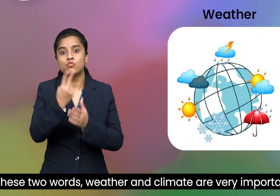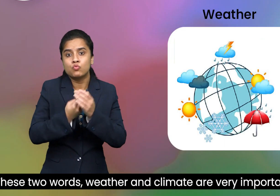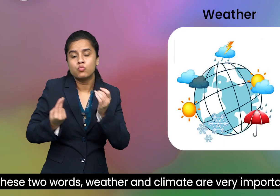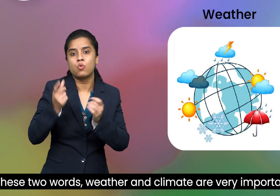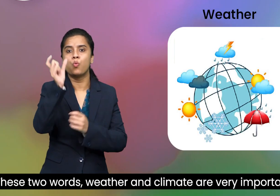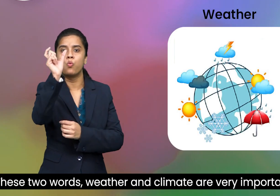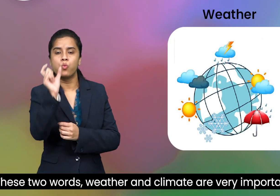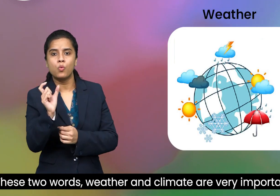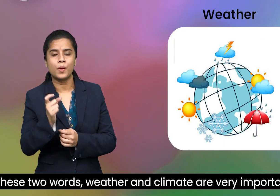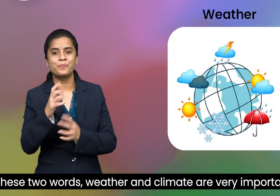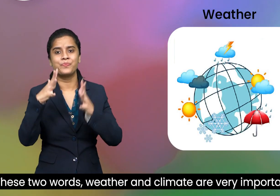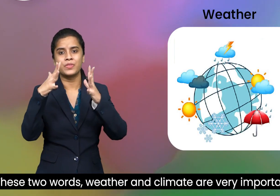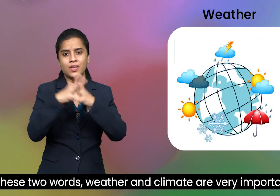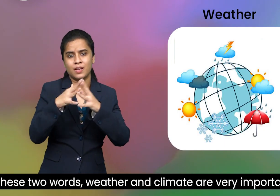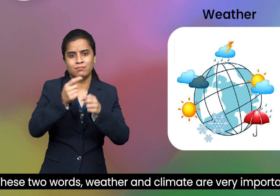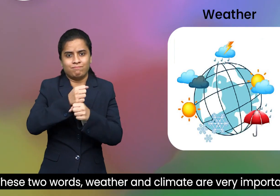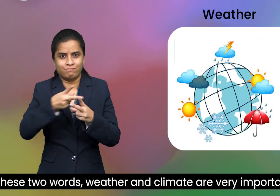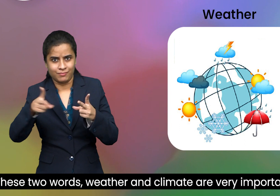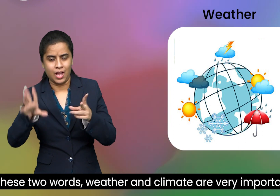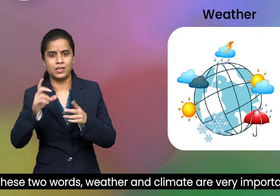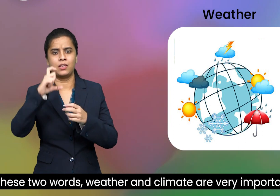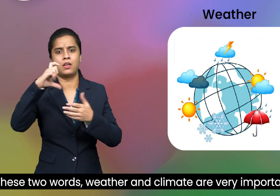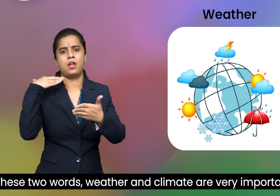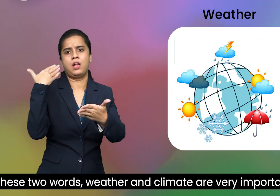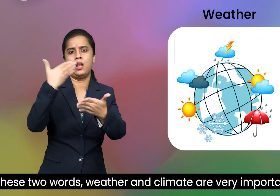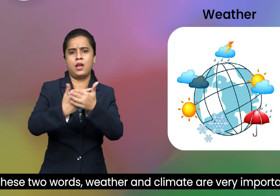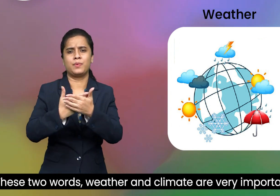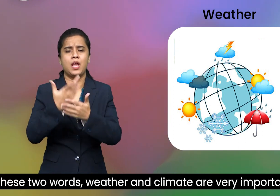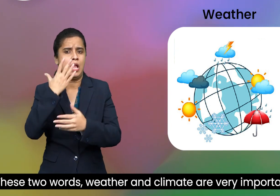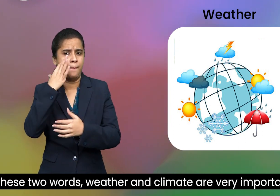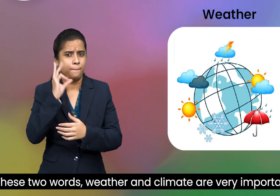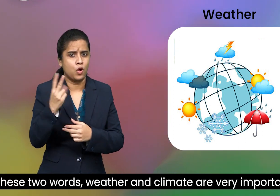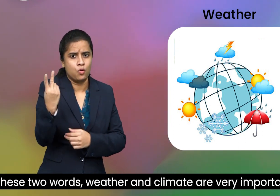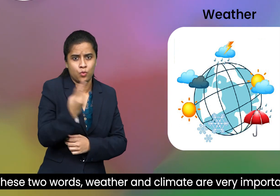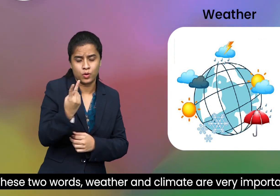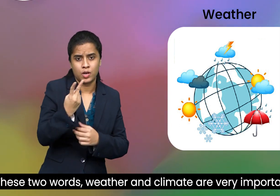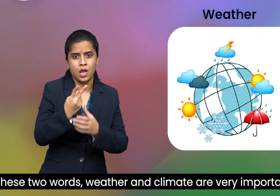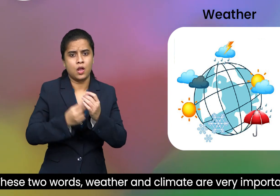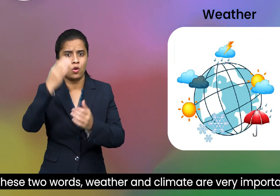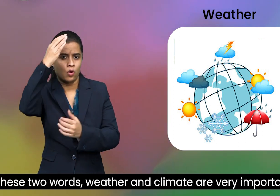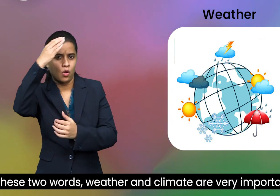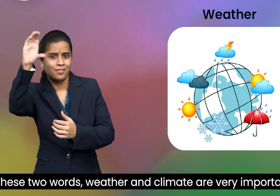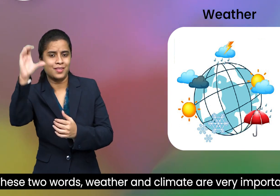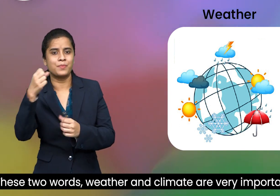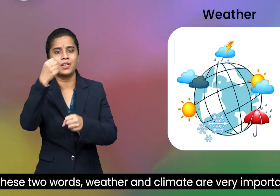These two words, weather and climate, are very important concept in